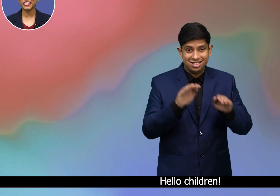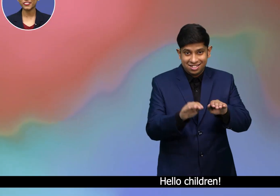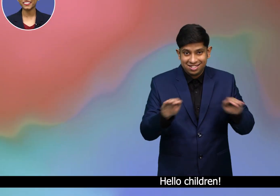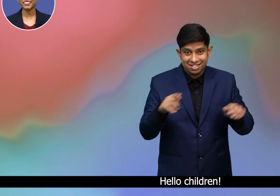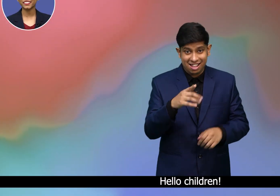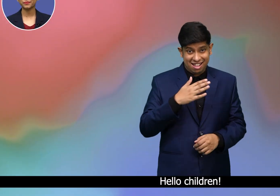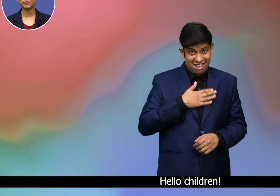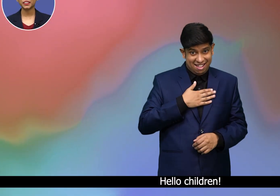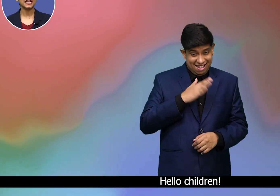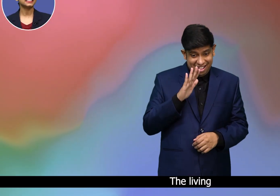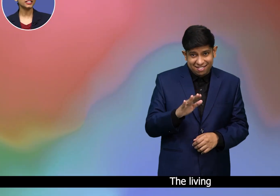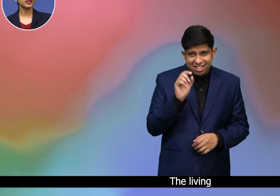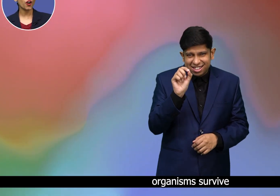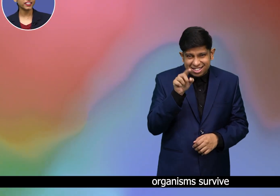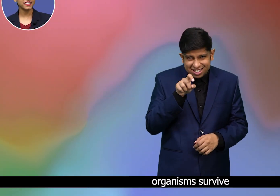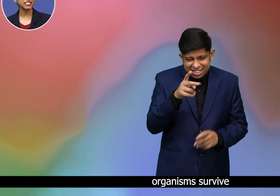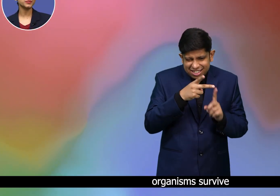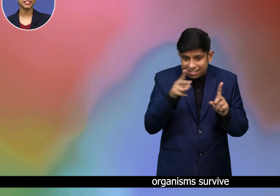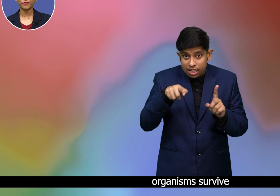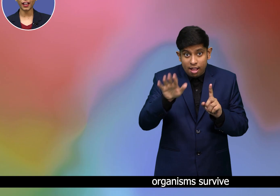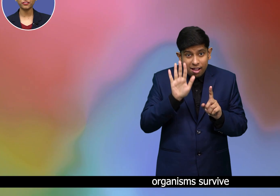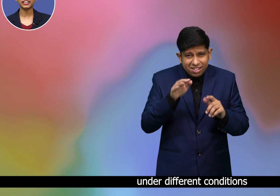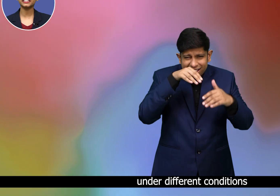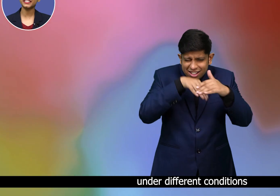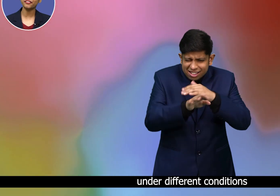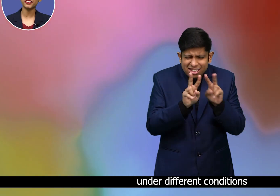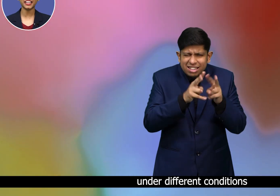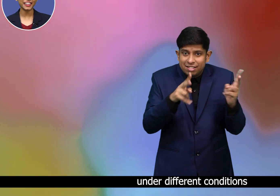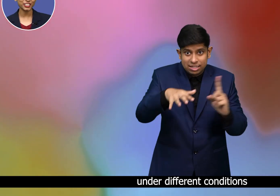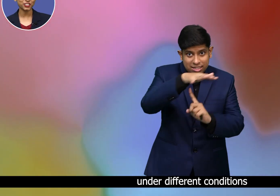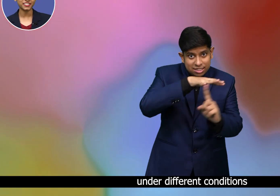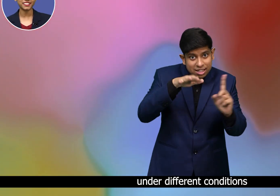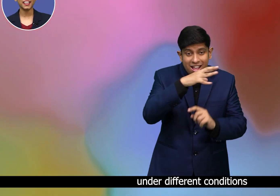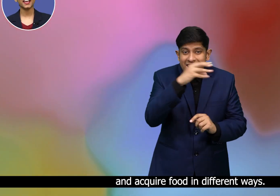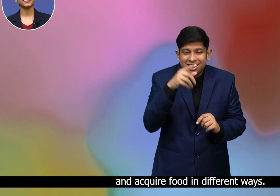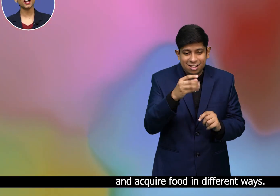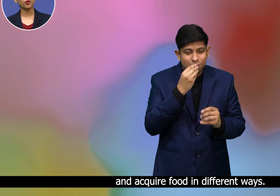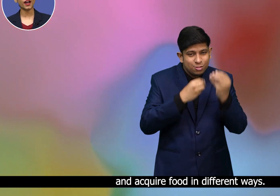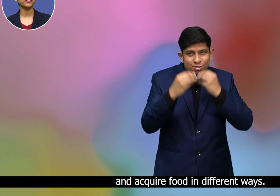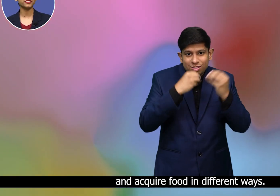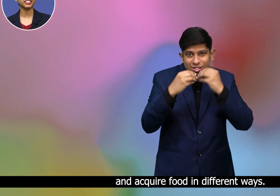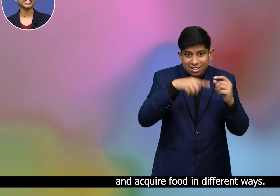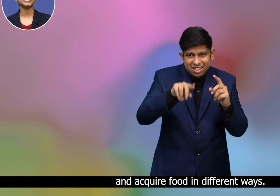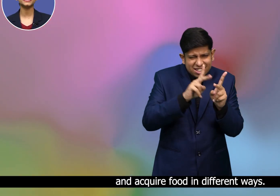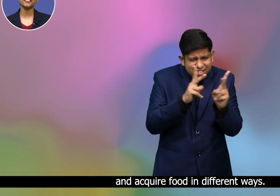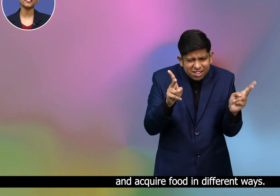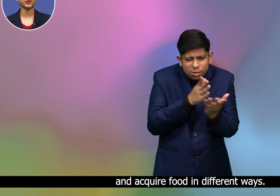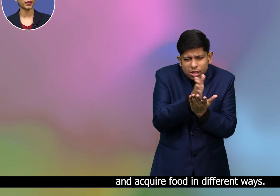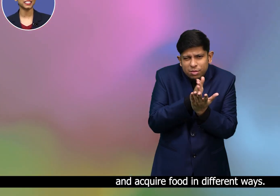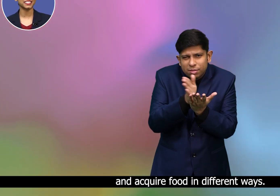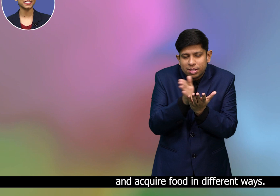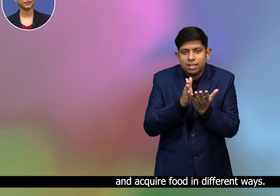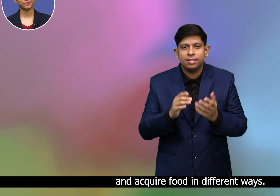Hello children! The living organisms survive under different conditions and acquire food in